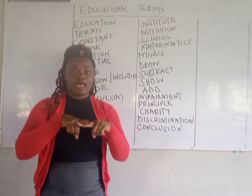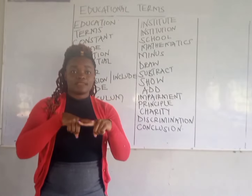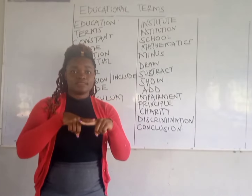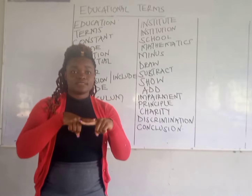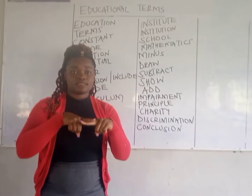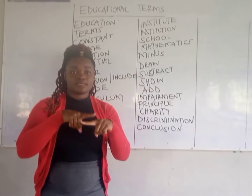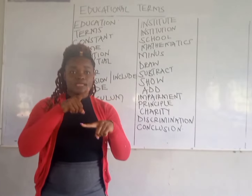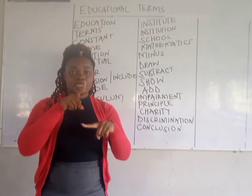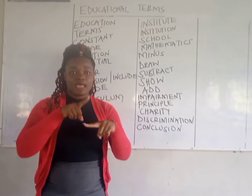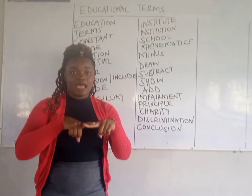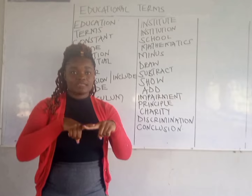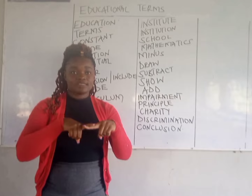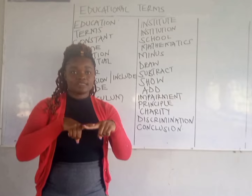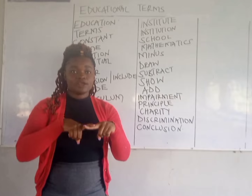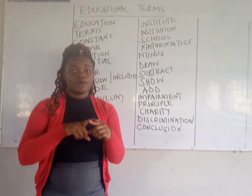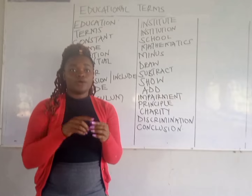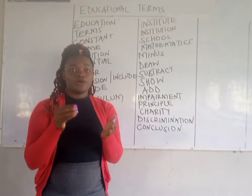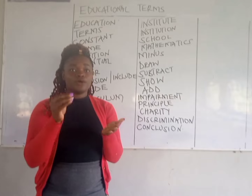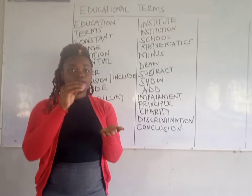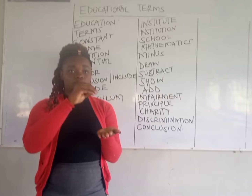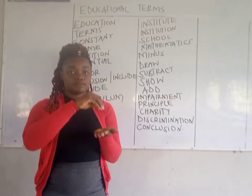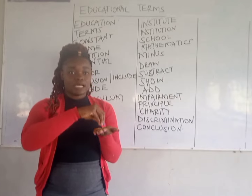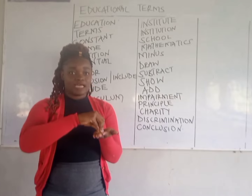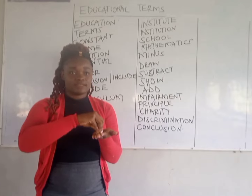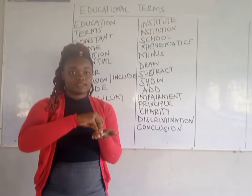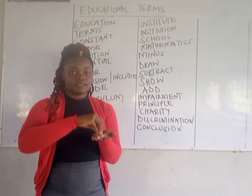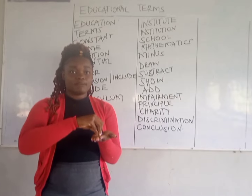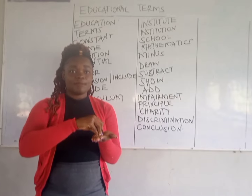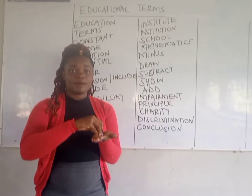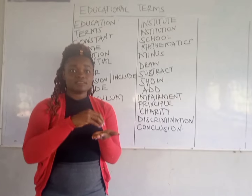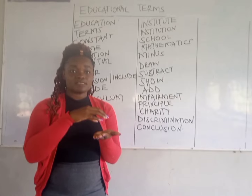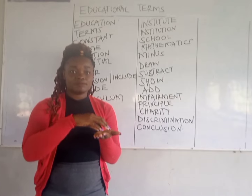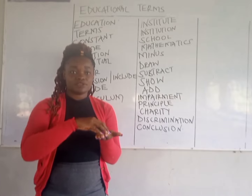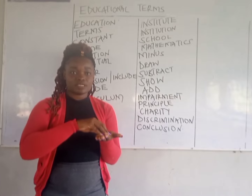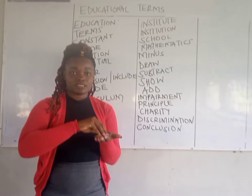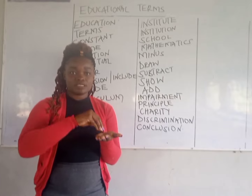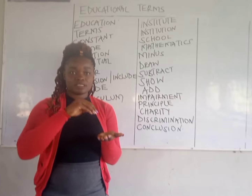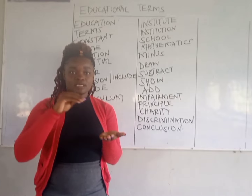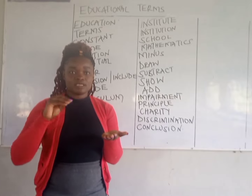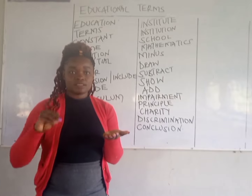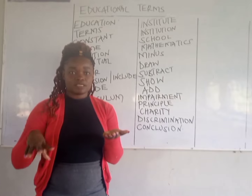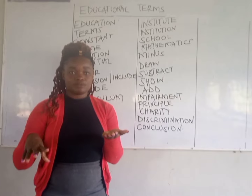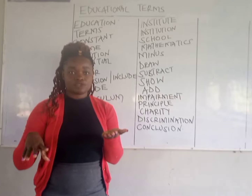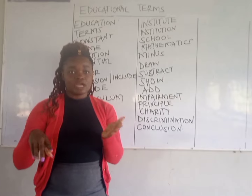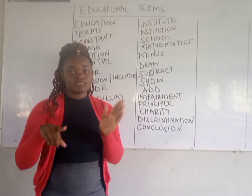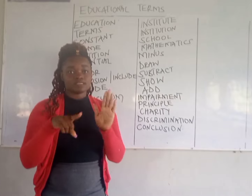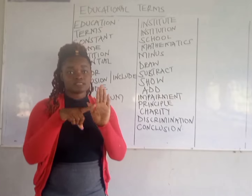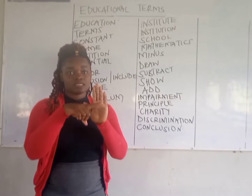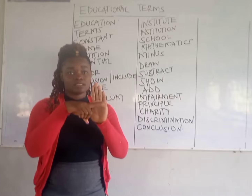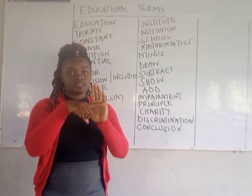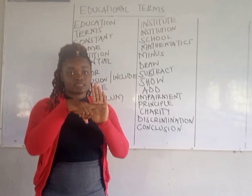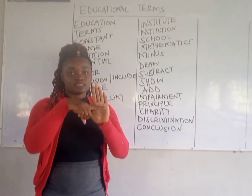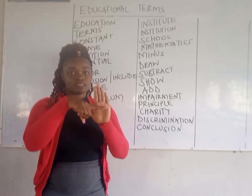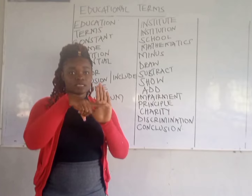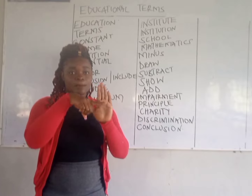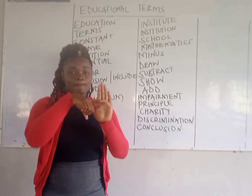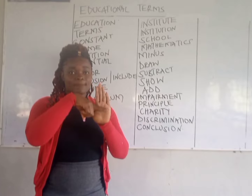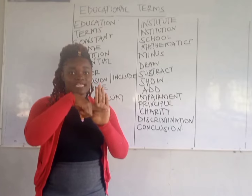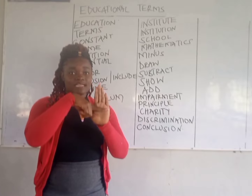add. Add. Or remember, subtract is subtract, this is